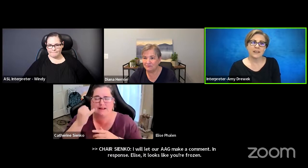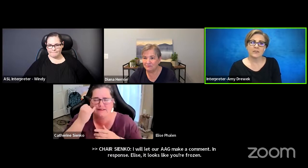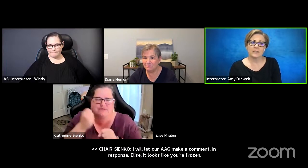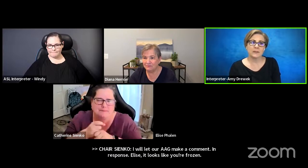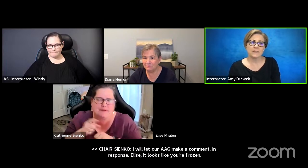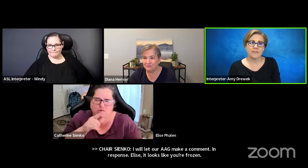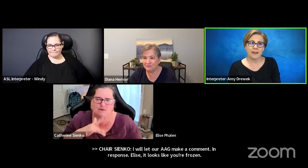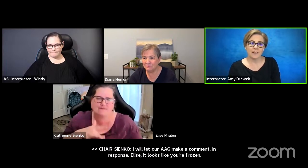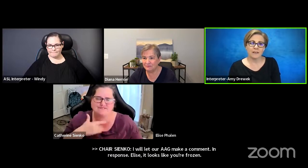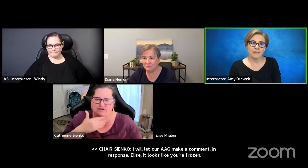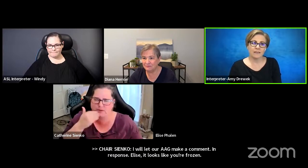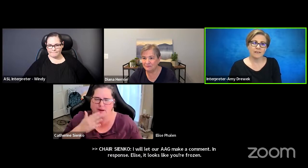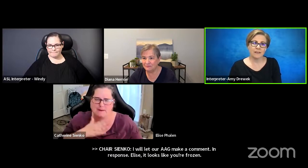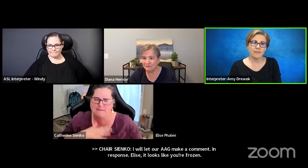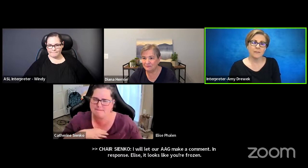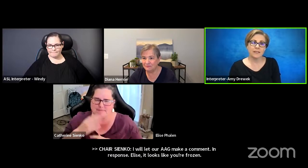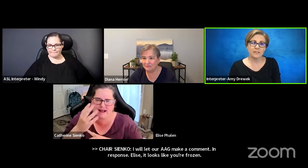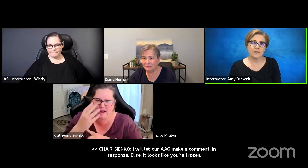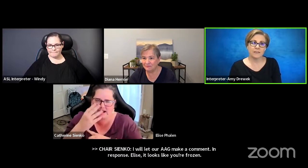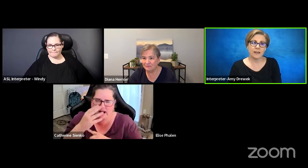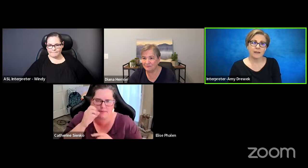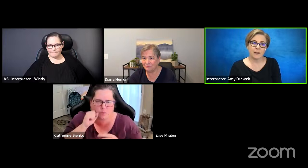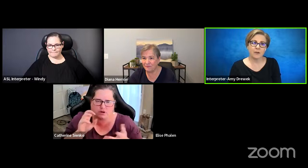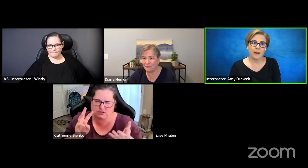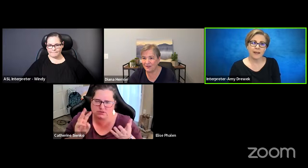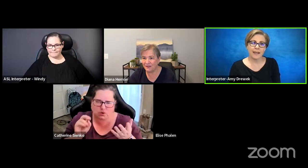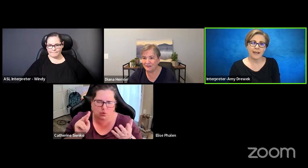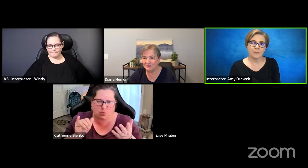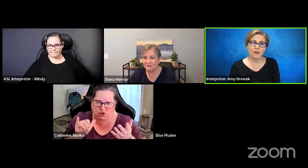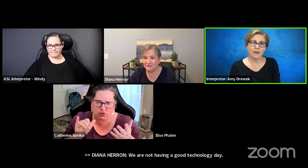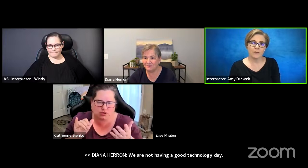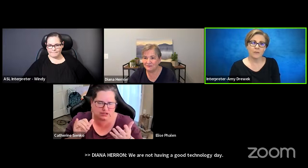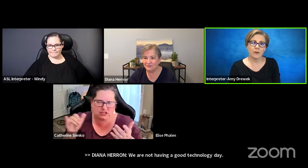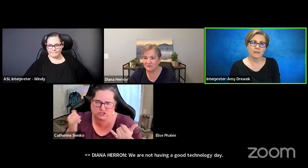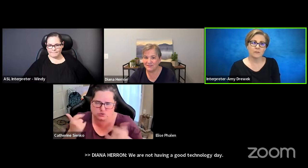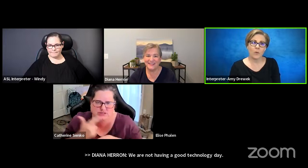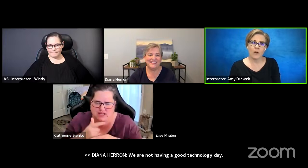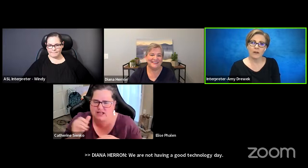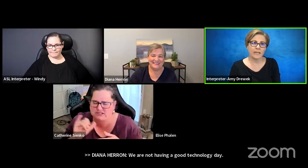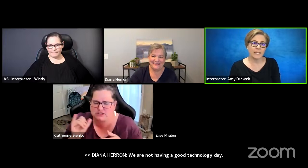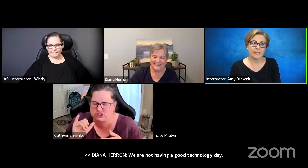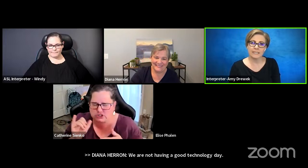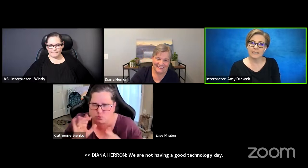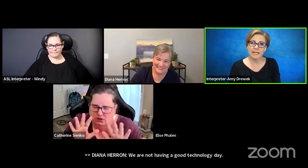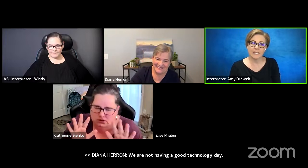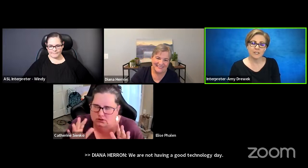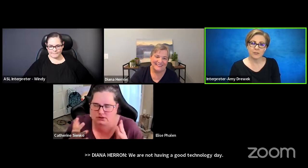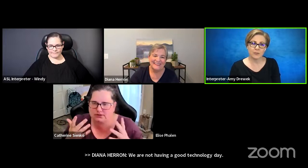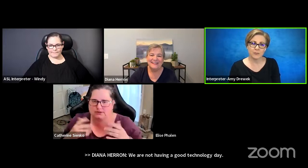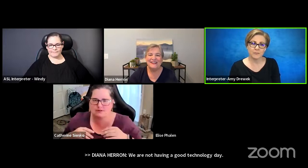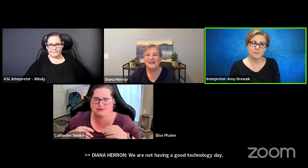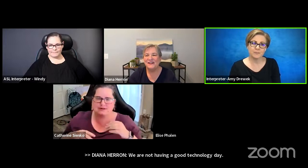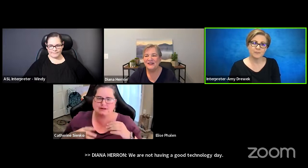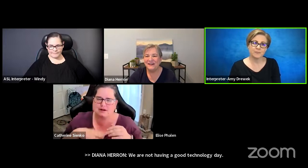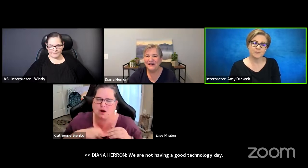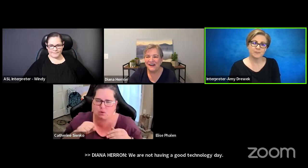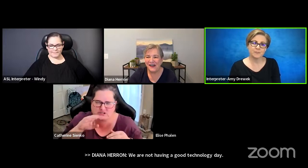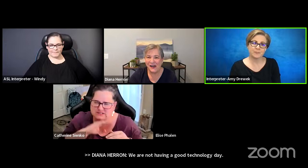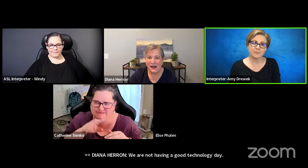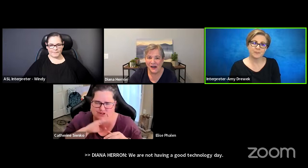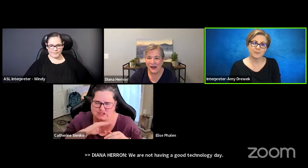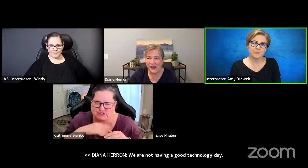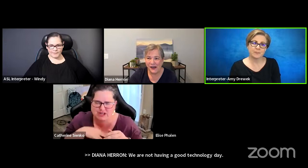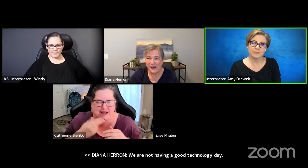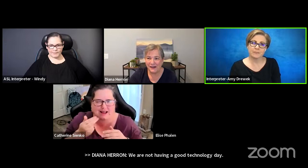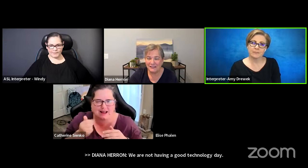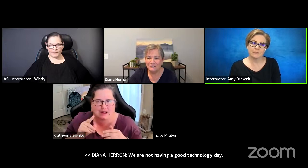This is Commissioner Sanko. To be fair, if it makes you feel any better, my camera was wonky today too.